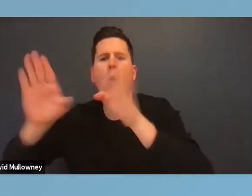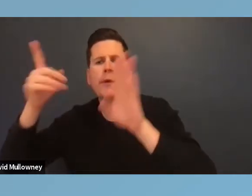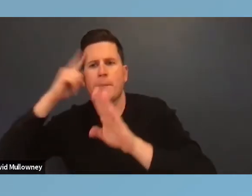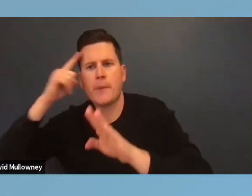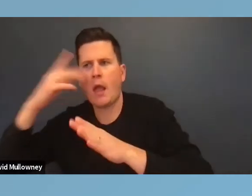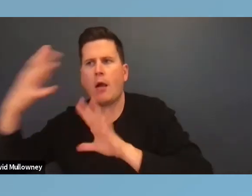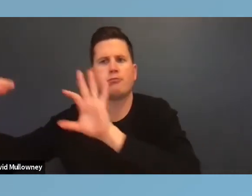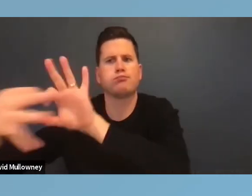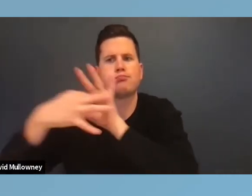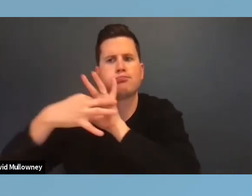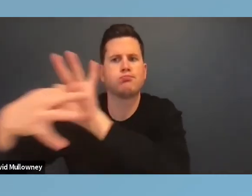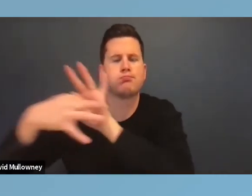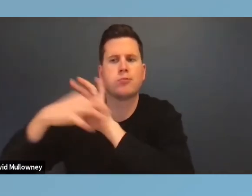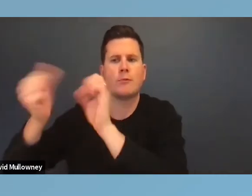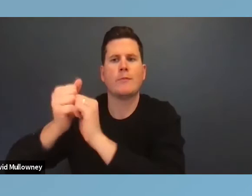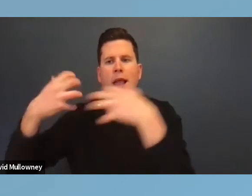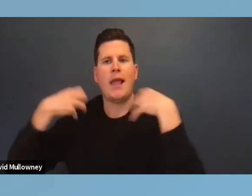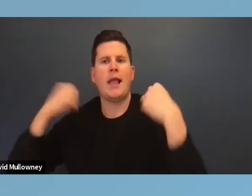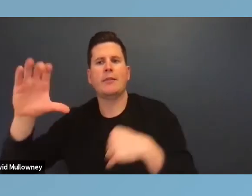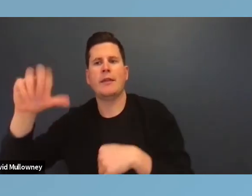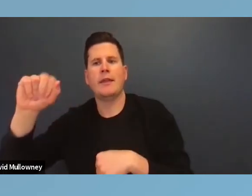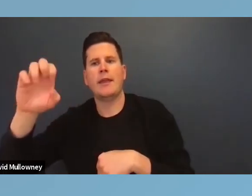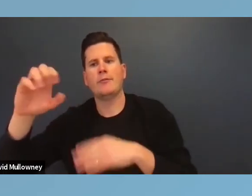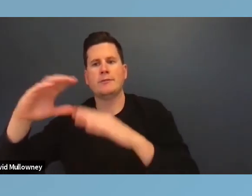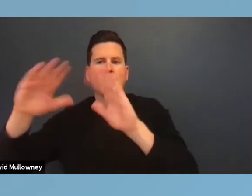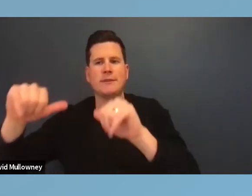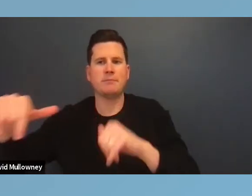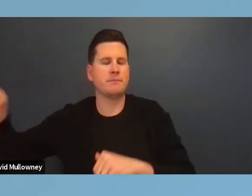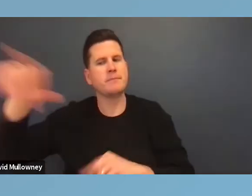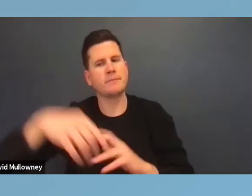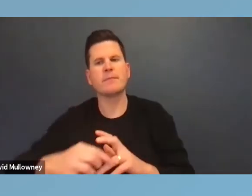trusted and listened to what the governor was saying